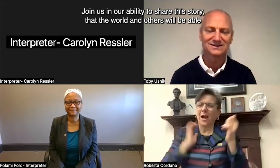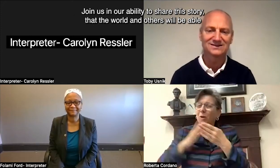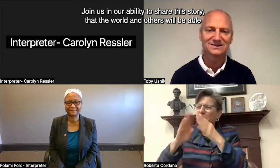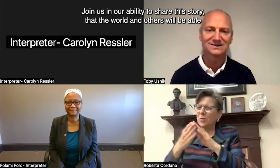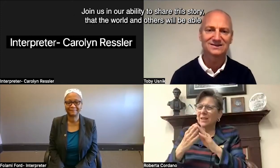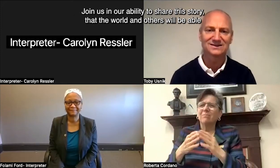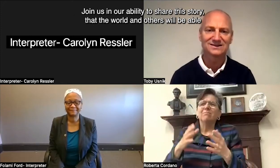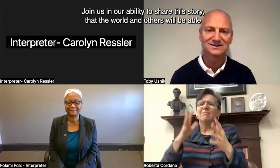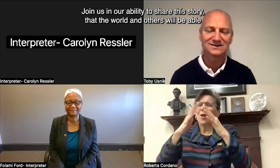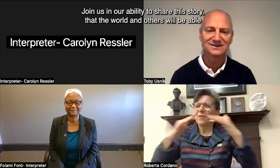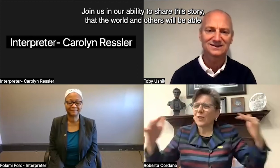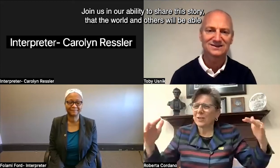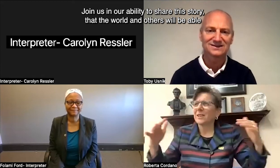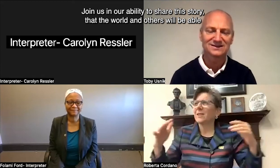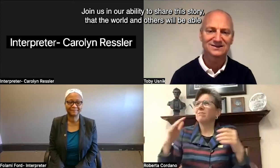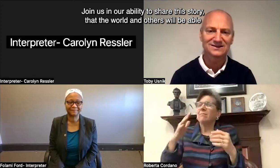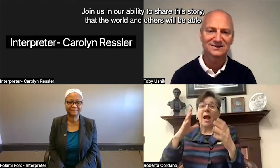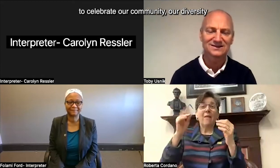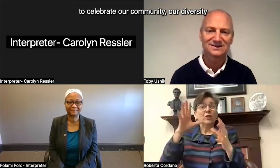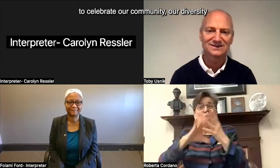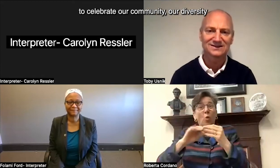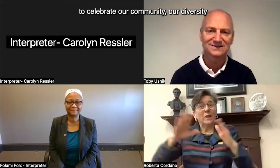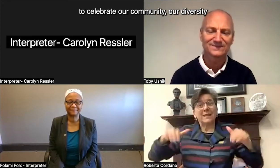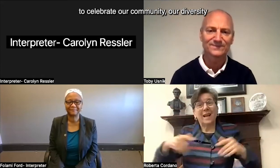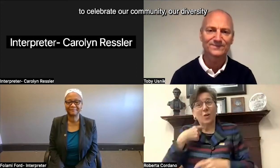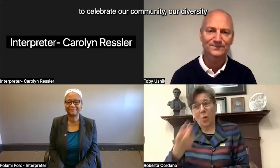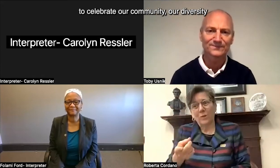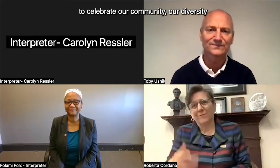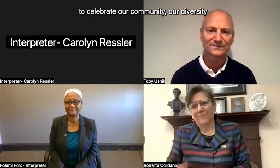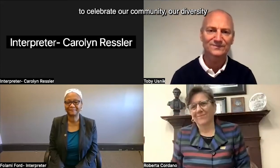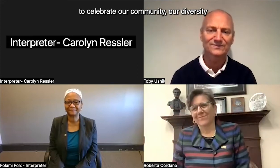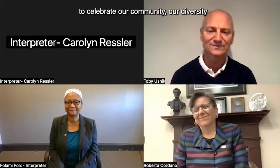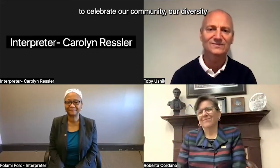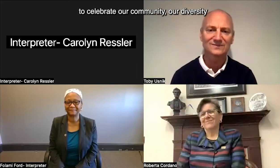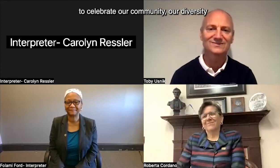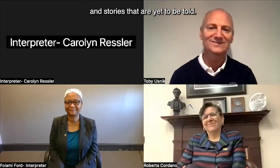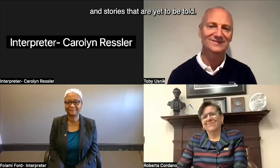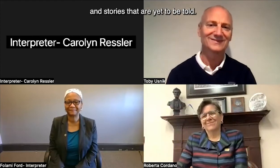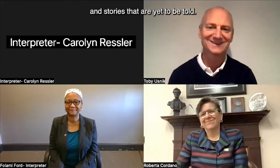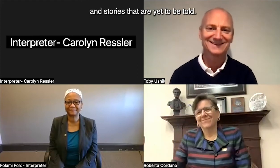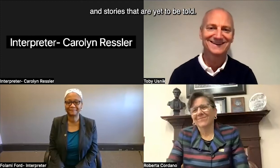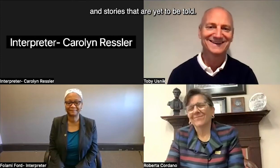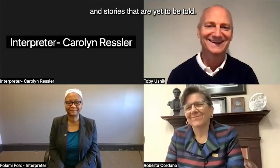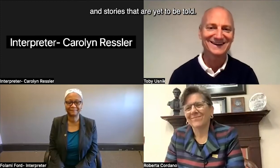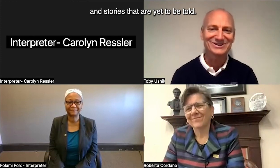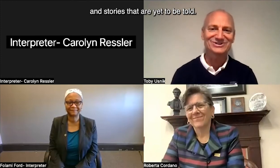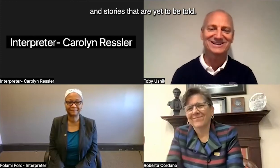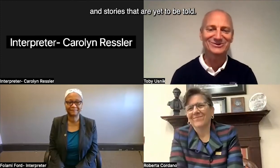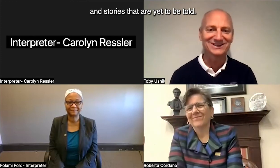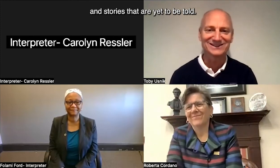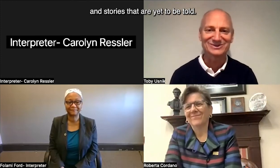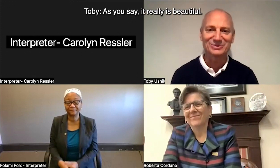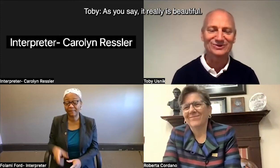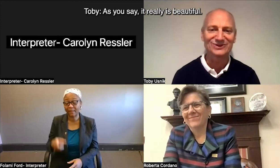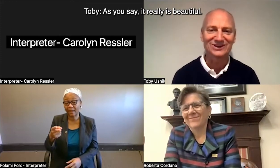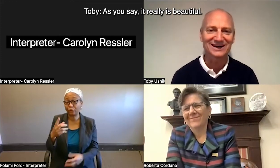world and others will be able to celebrate our community, our diversity, and stories that are yet to be told. As you say,